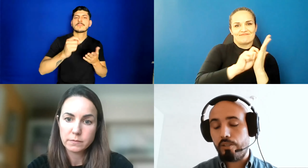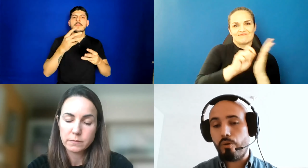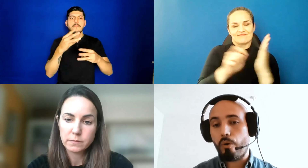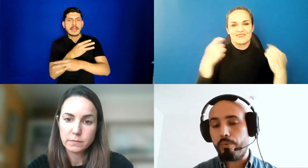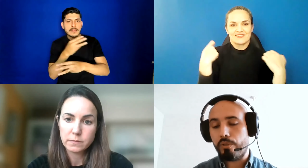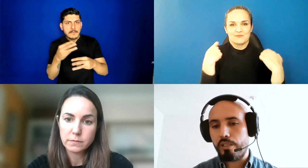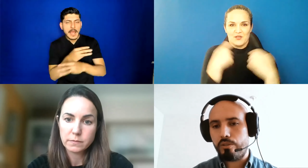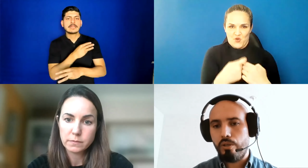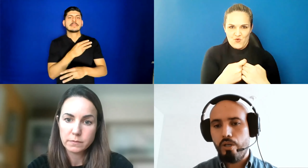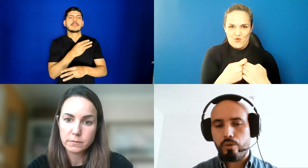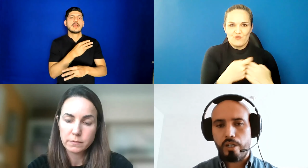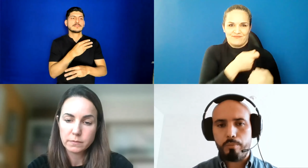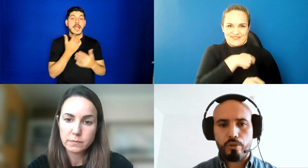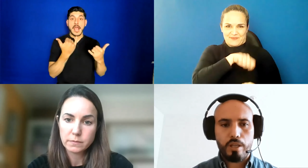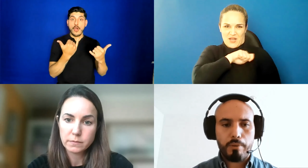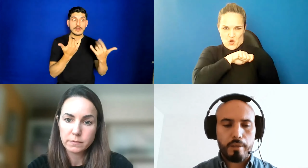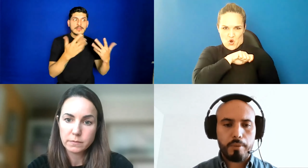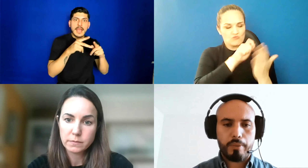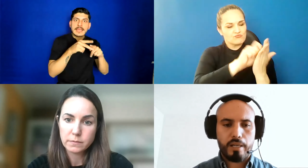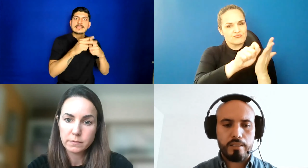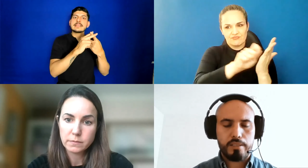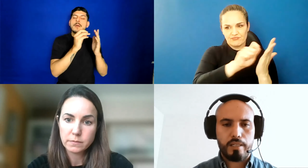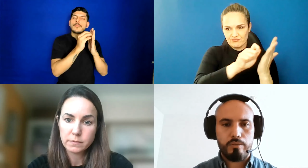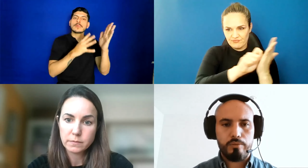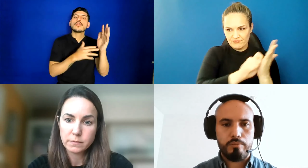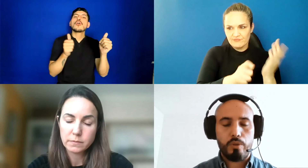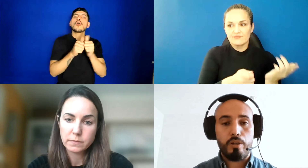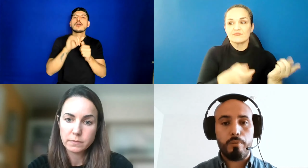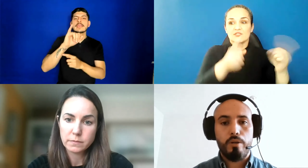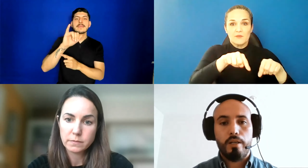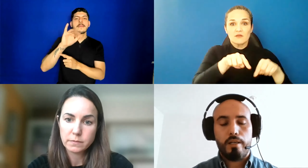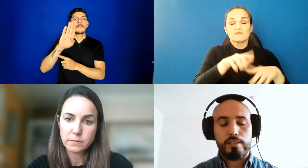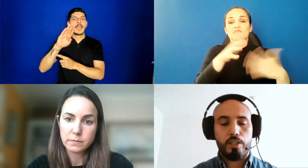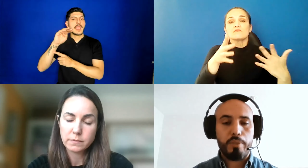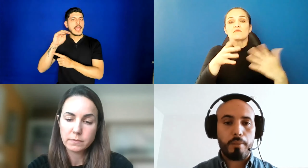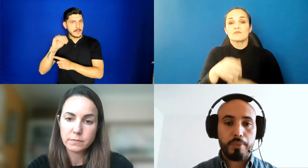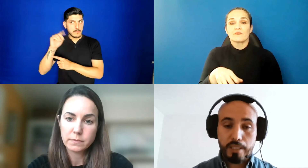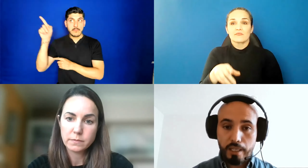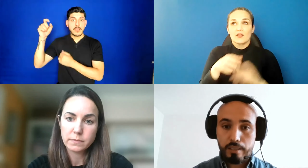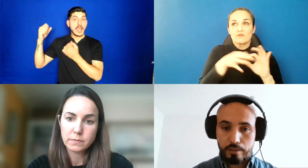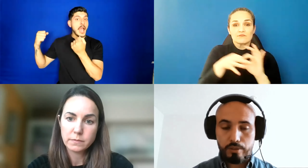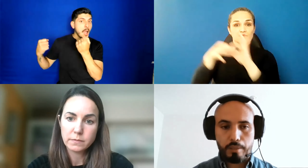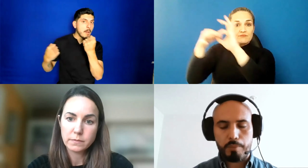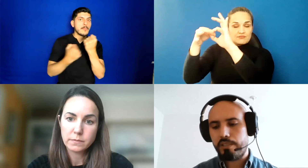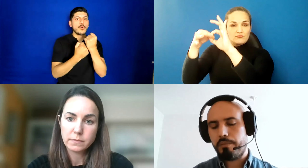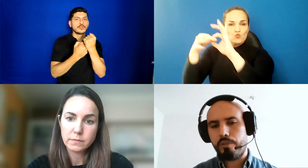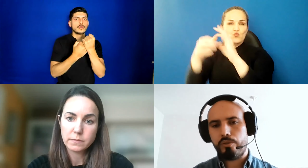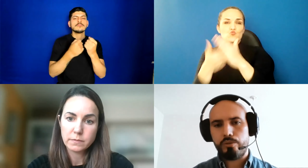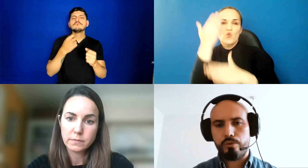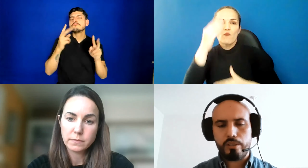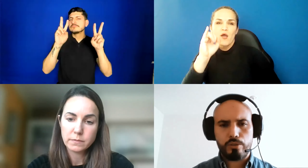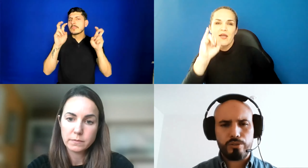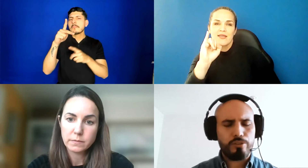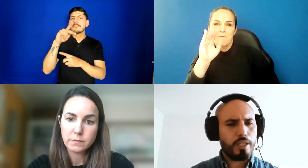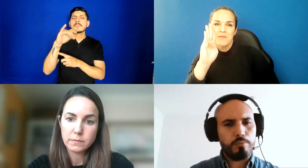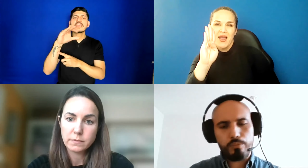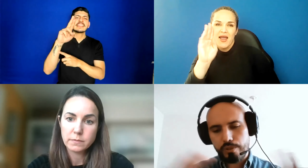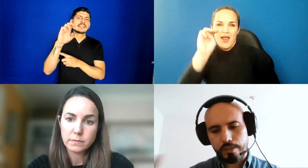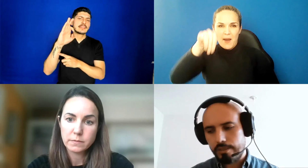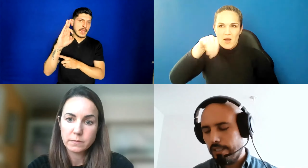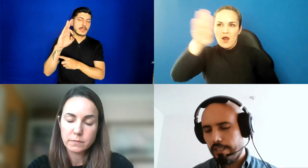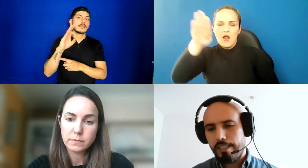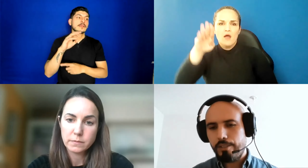recognition. They have the support of IBM now to start a